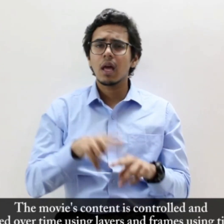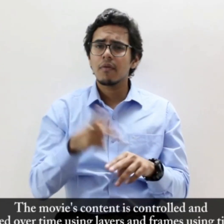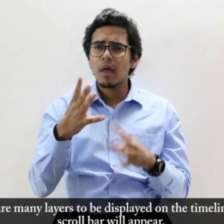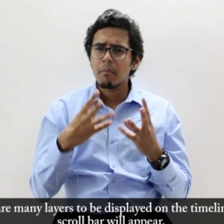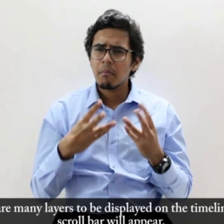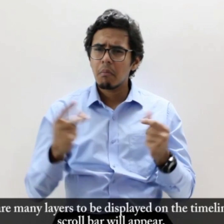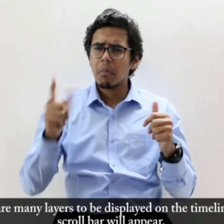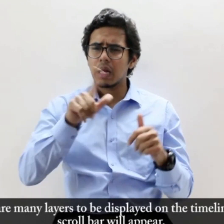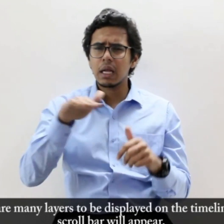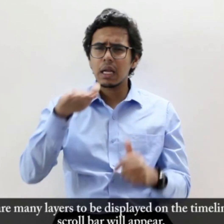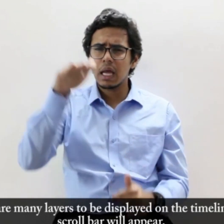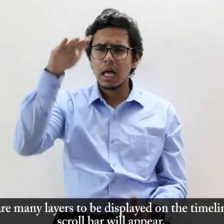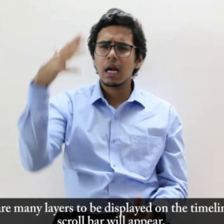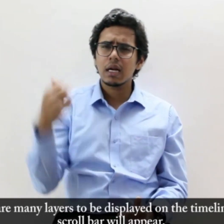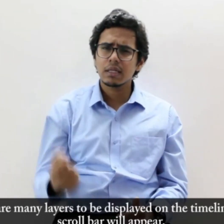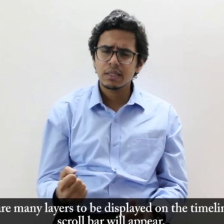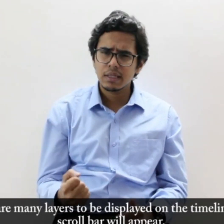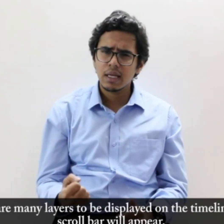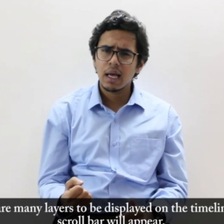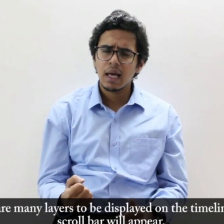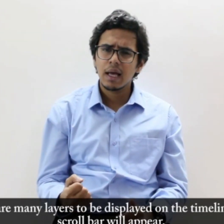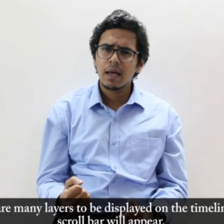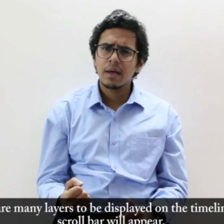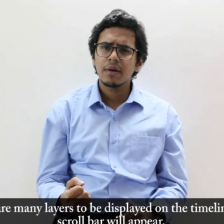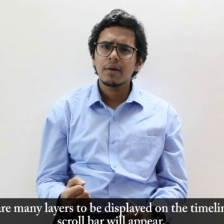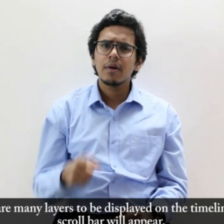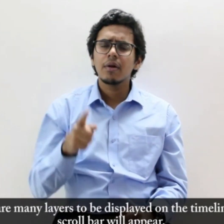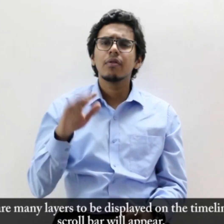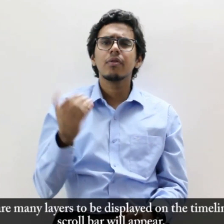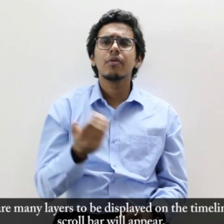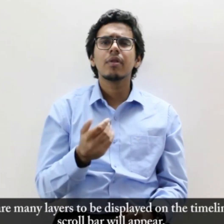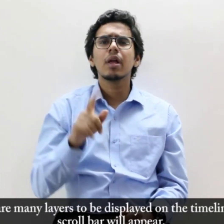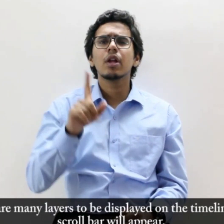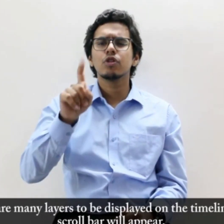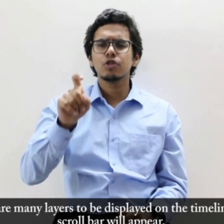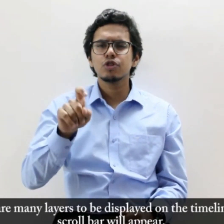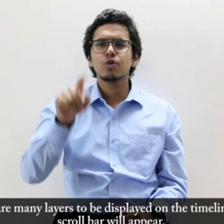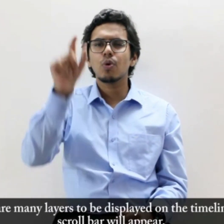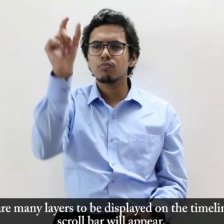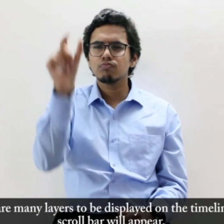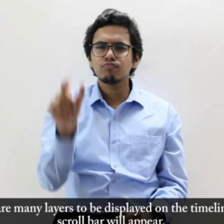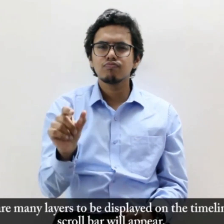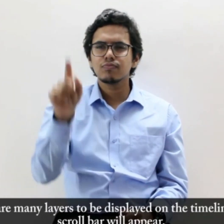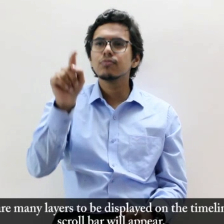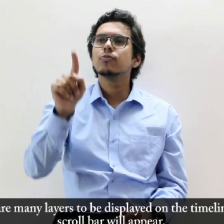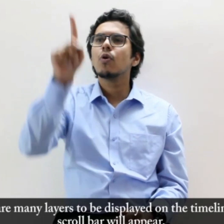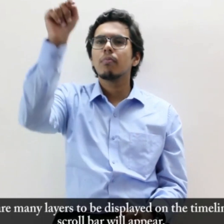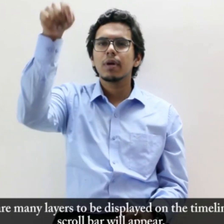If there are many layers to be displayed on the timeline, then